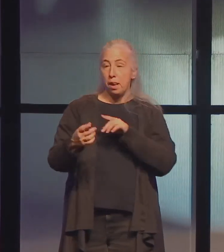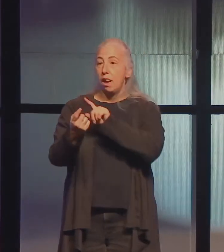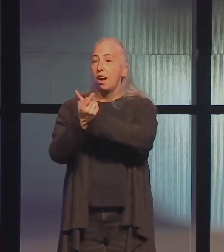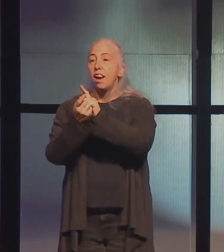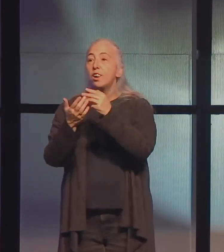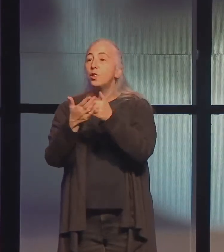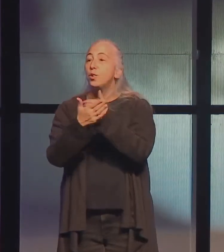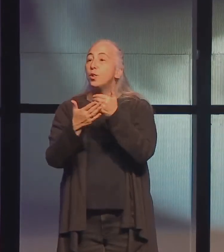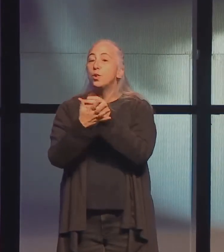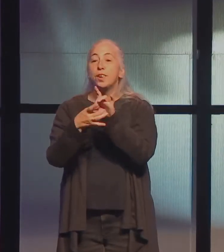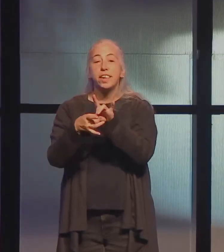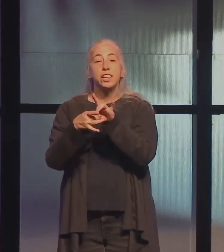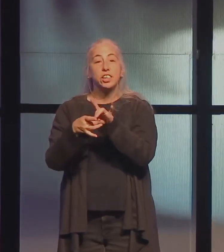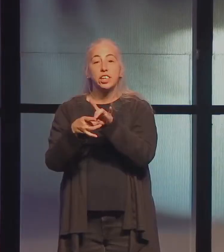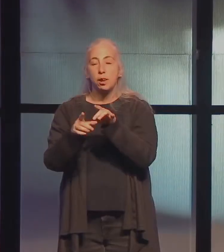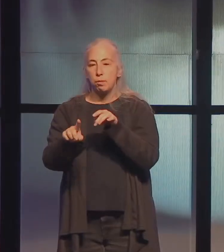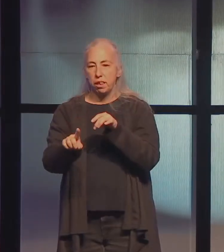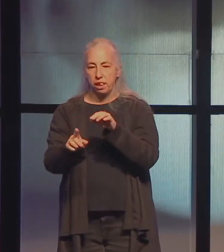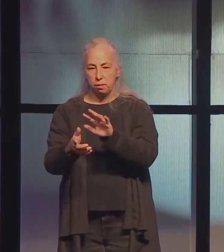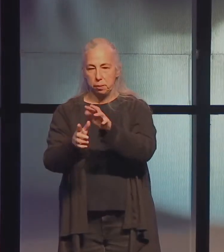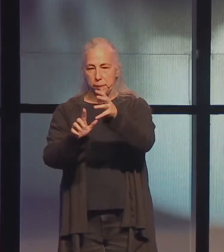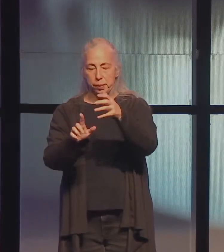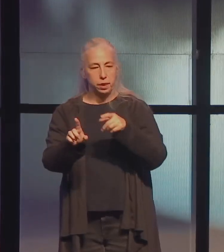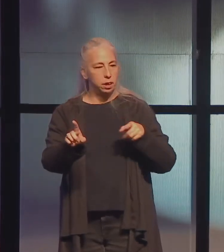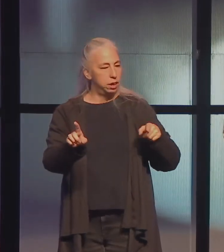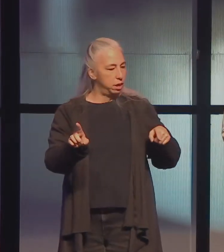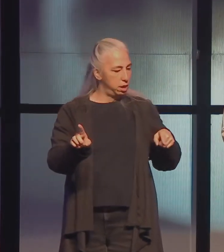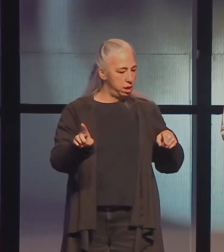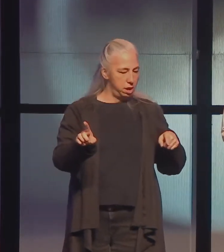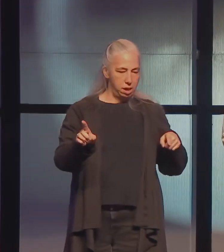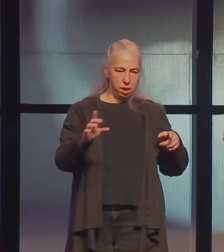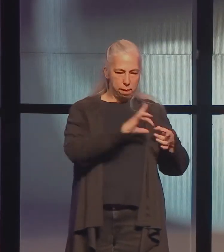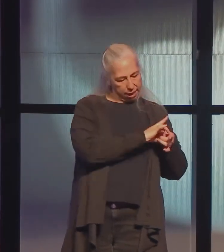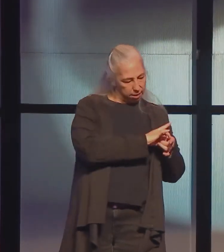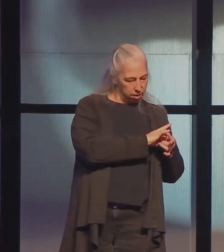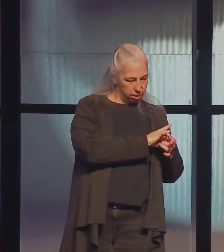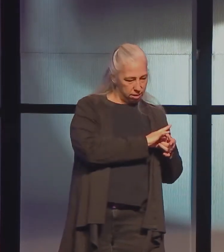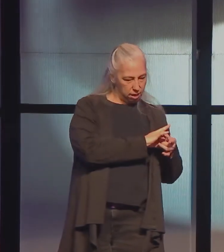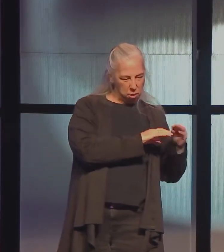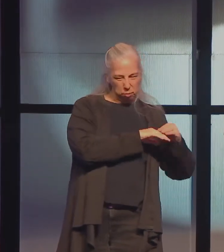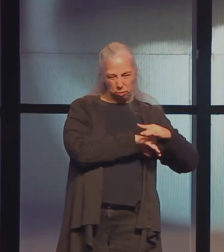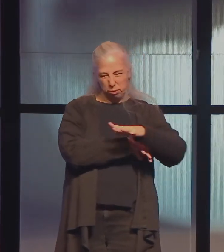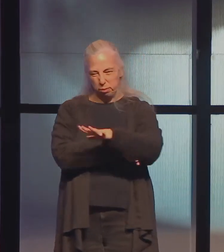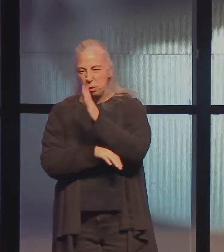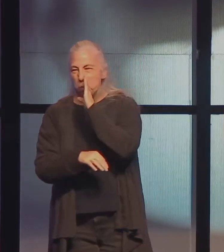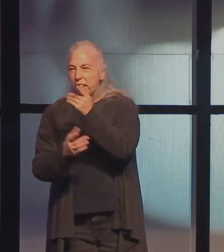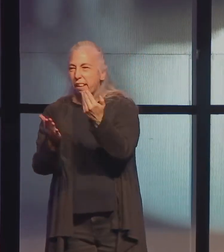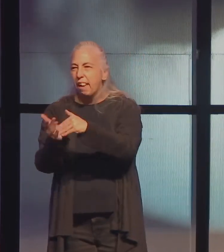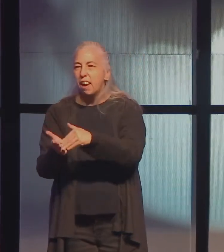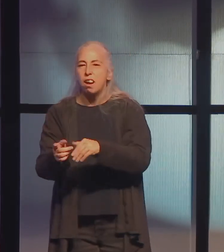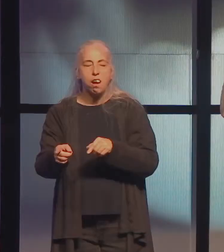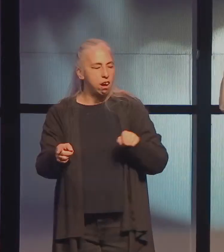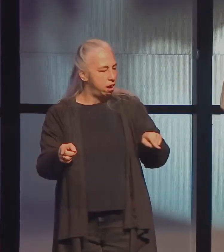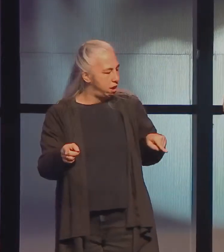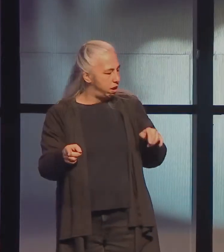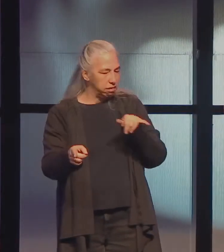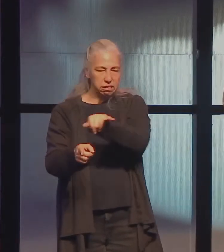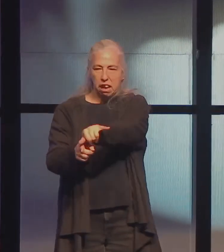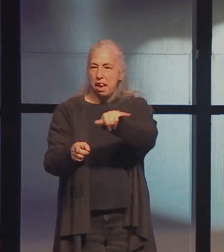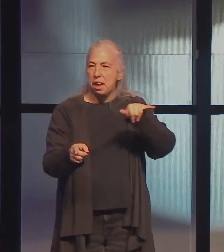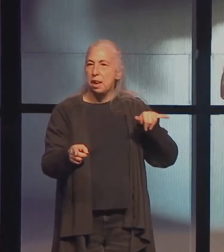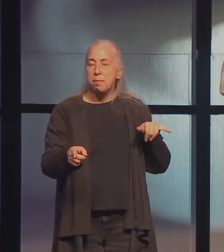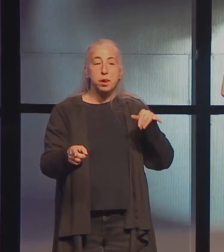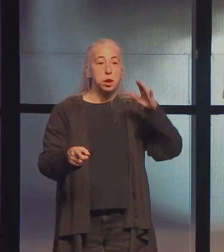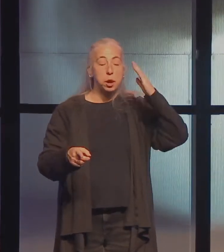something, thought feeling kicks in, and you immediately do what? Like we write the script that this person must just be like that person, and so your body,